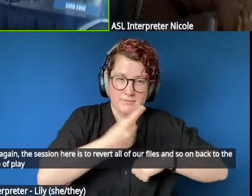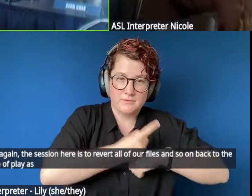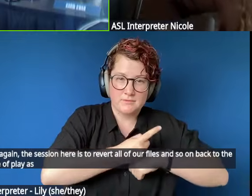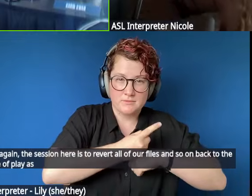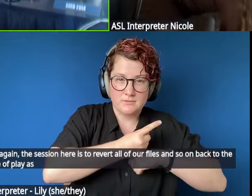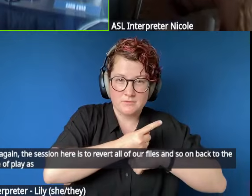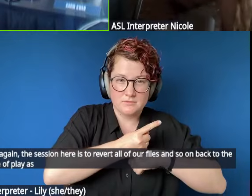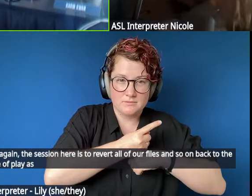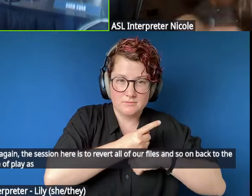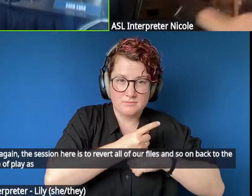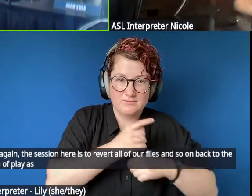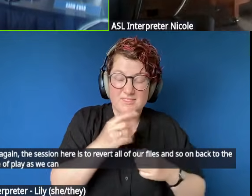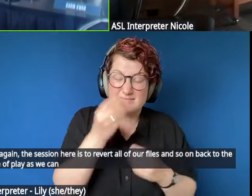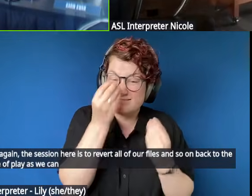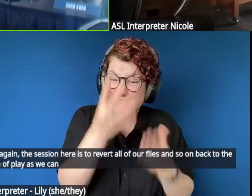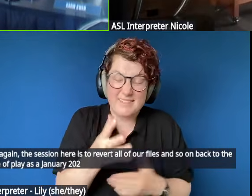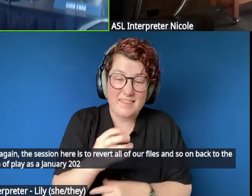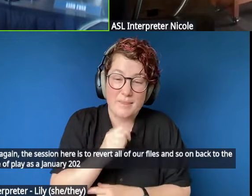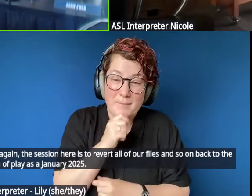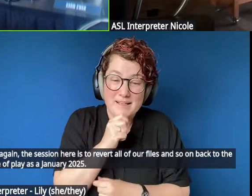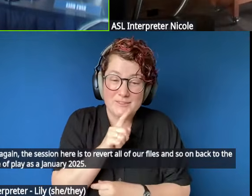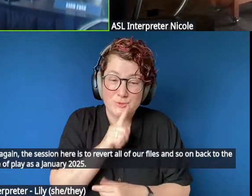January 2025.